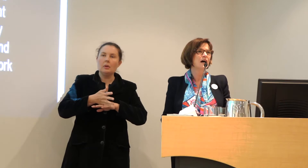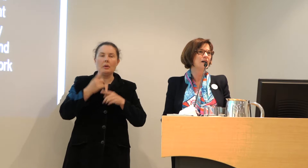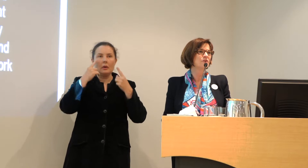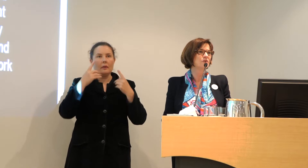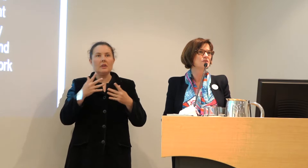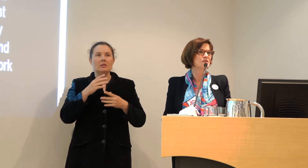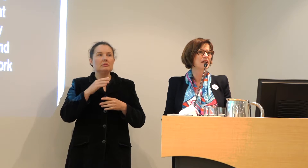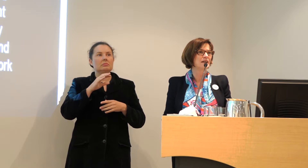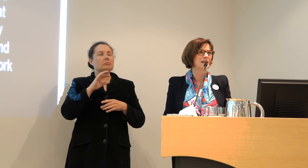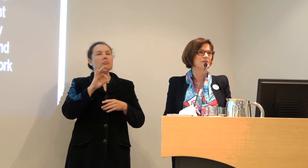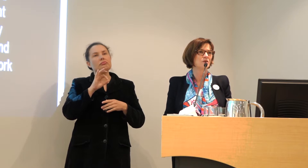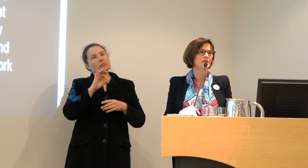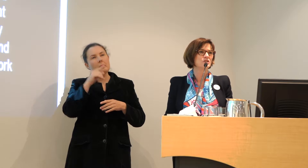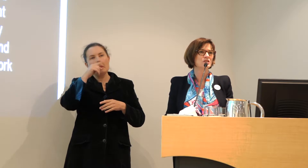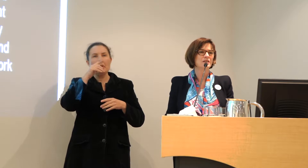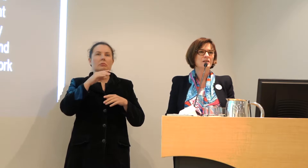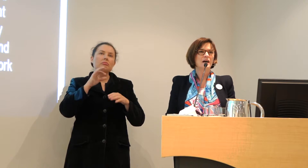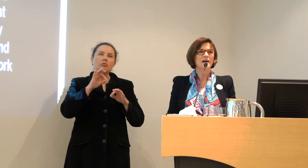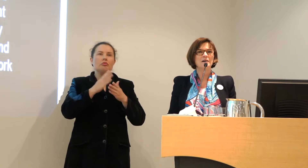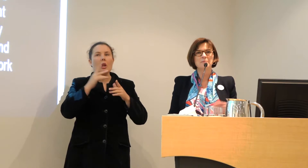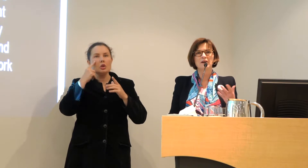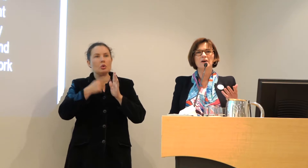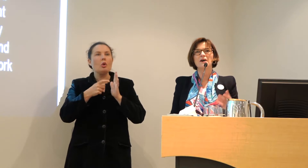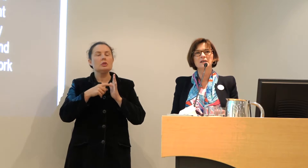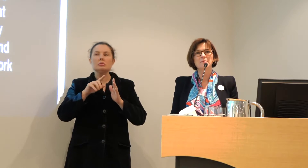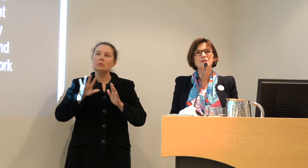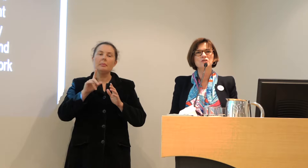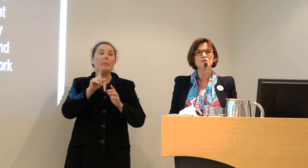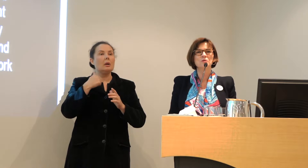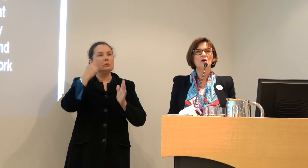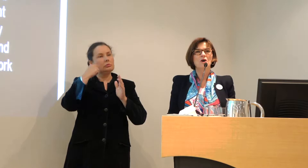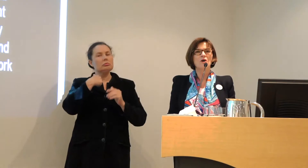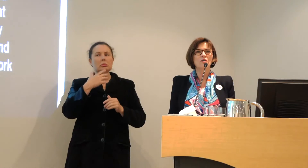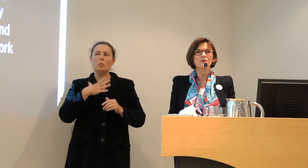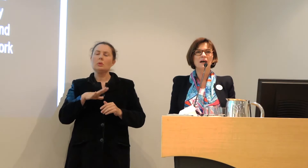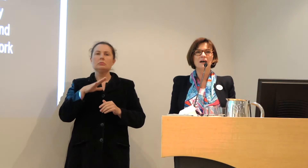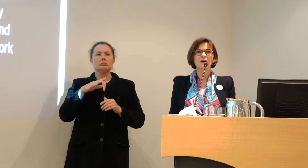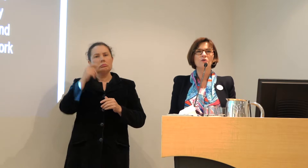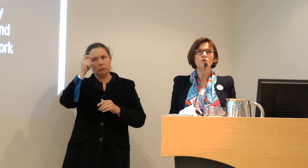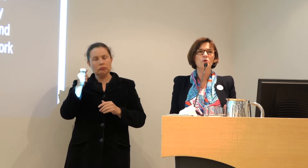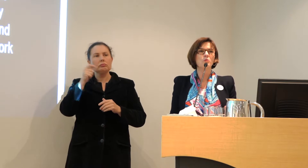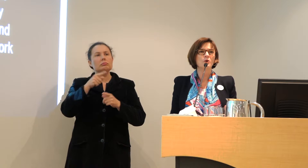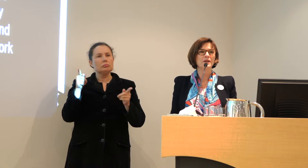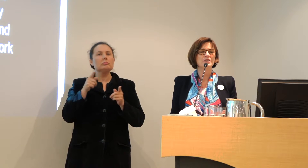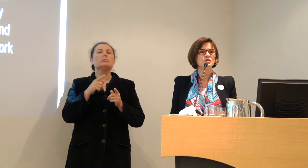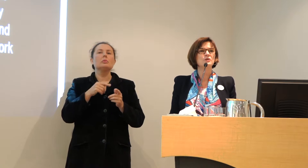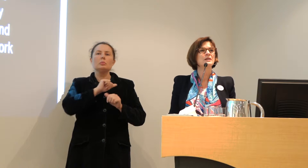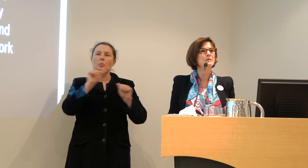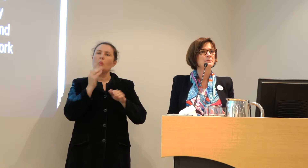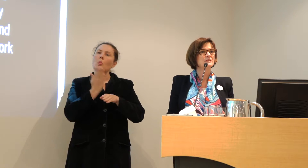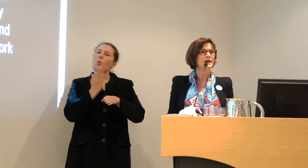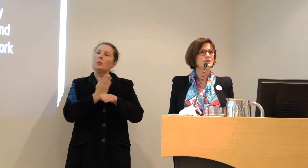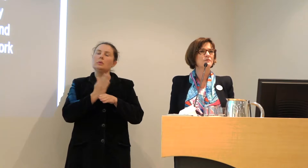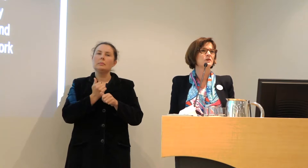goes unnoticed and unacknowledged. But I commend you on your work in ensuring